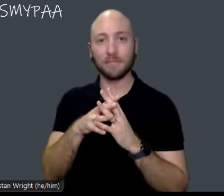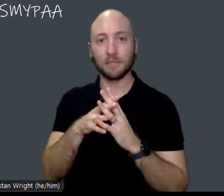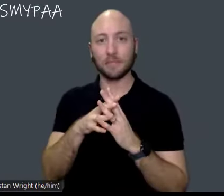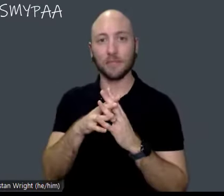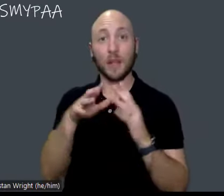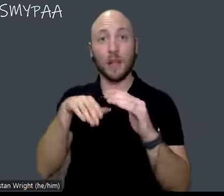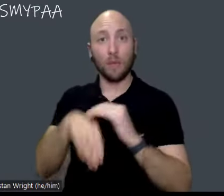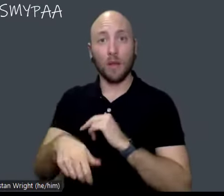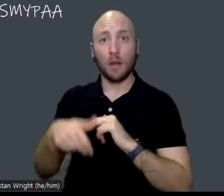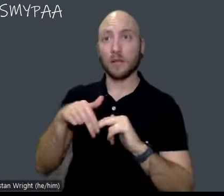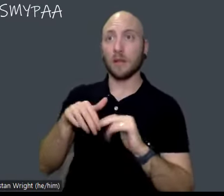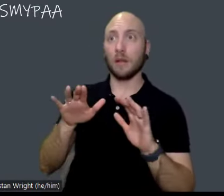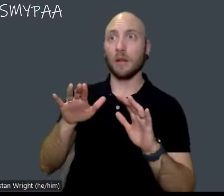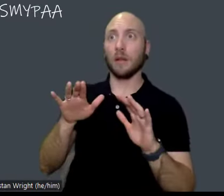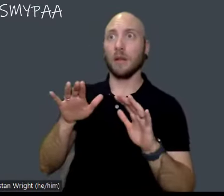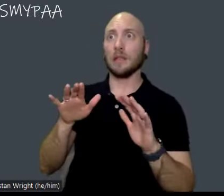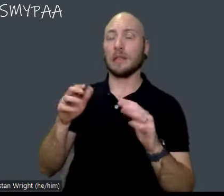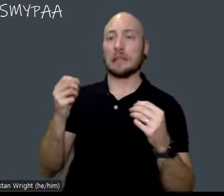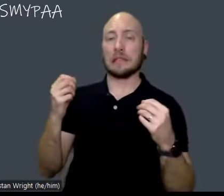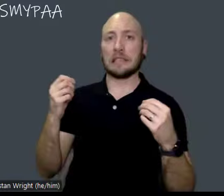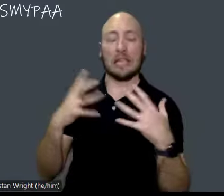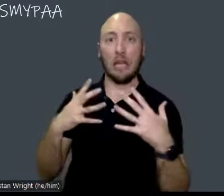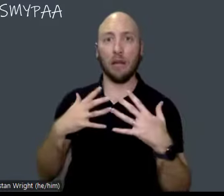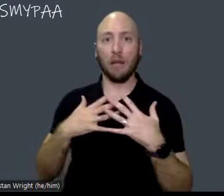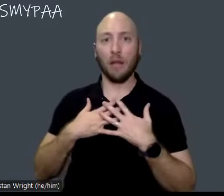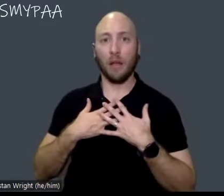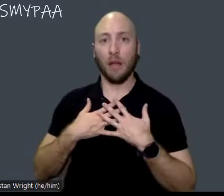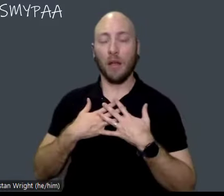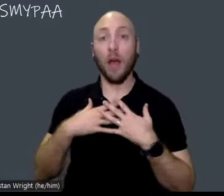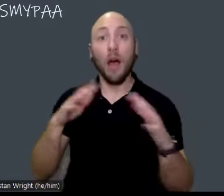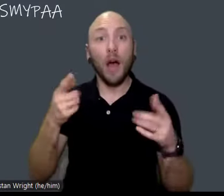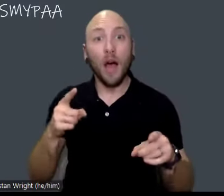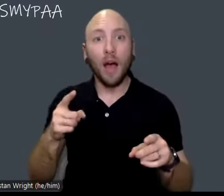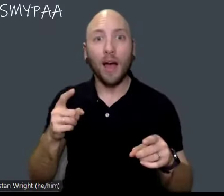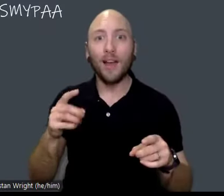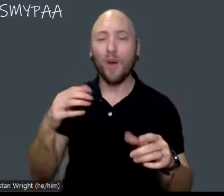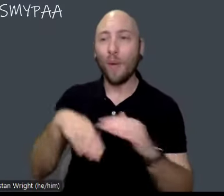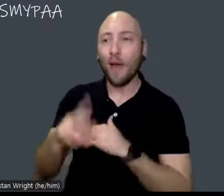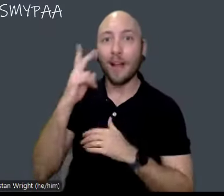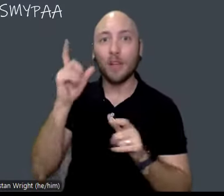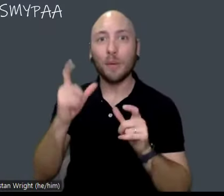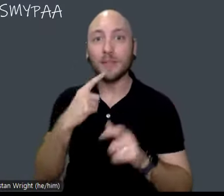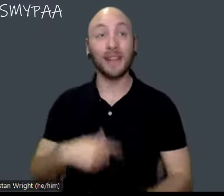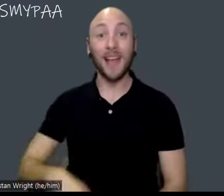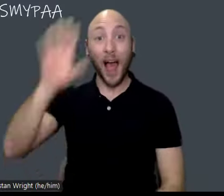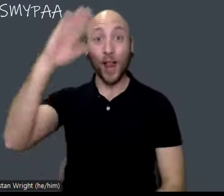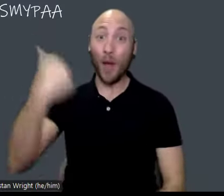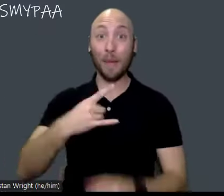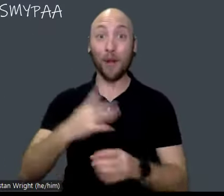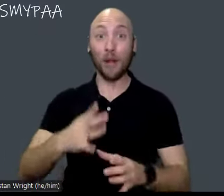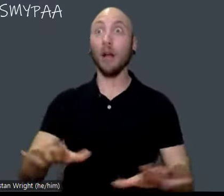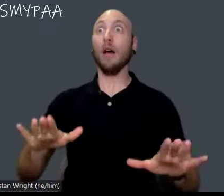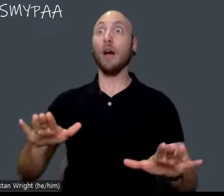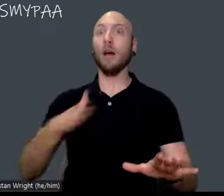scared me to my bones. I went there and I saw people saying, "Hi, I'm an alcoholic." And I was like, "Oh my God, what am I